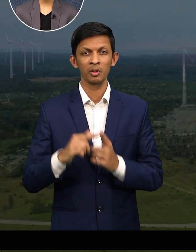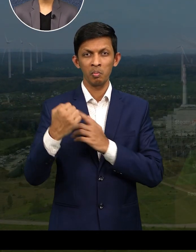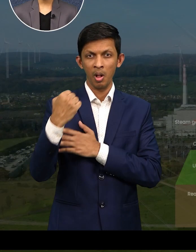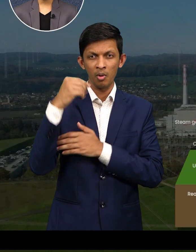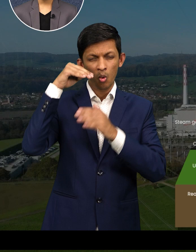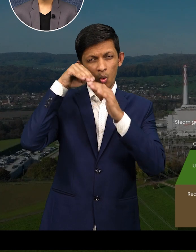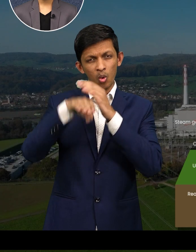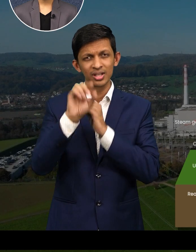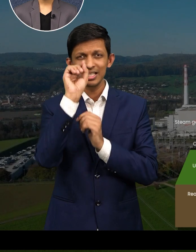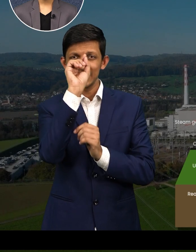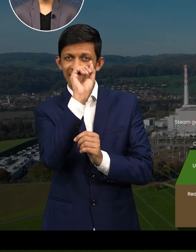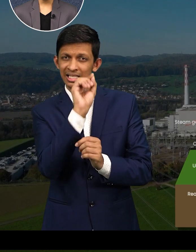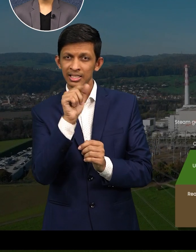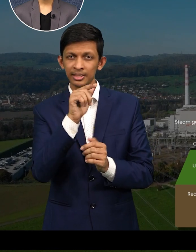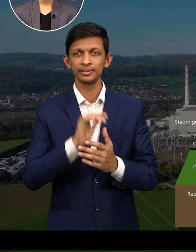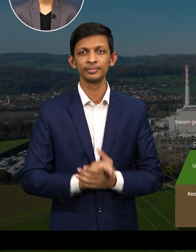Atomic energy.